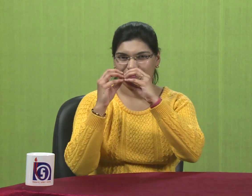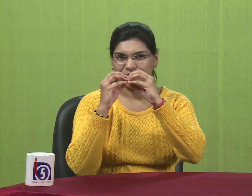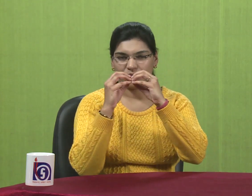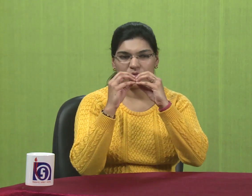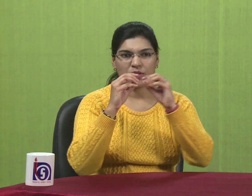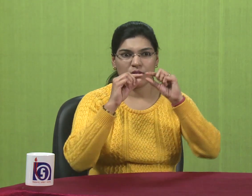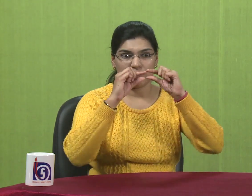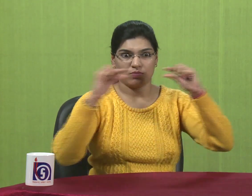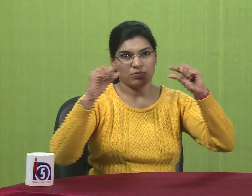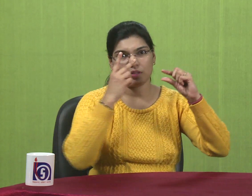italic.